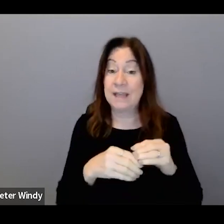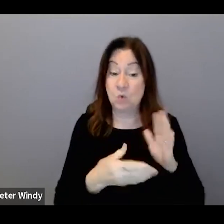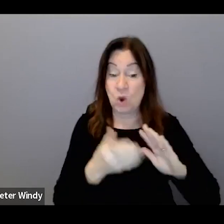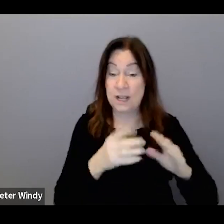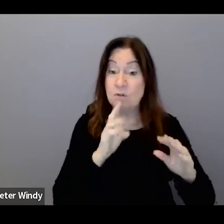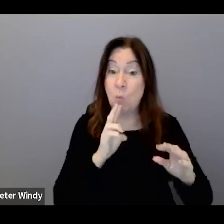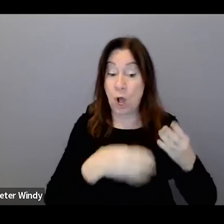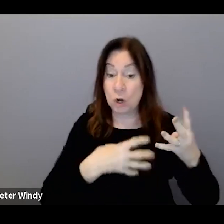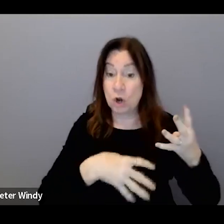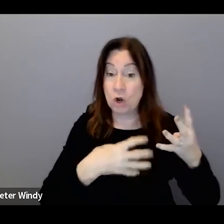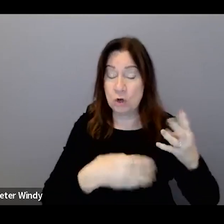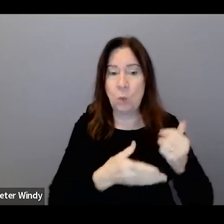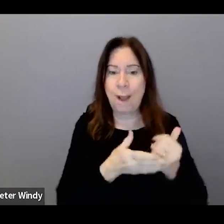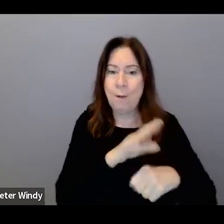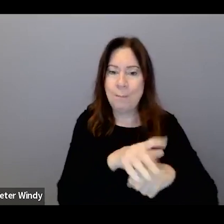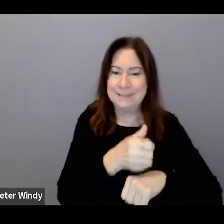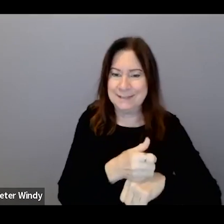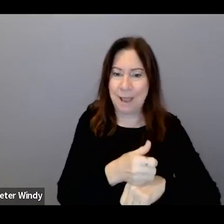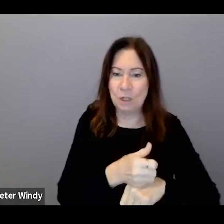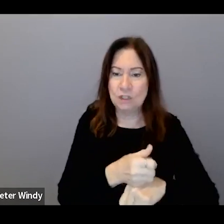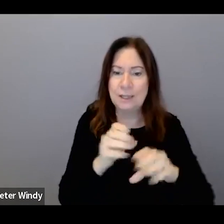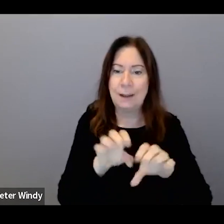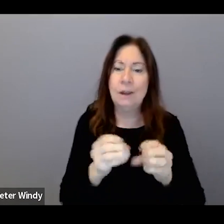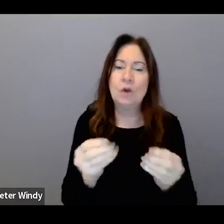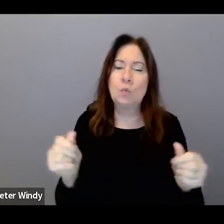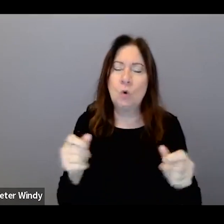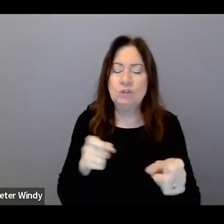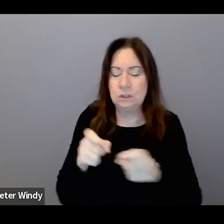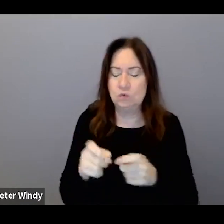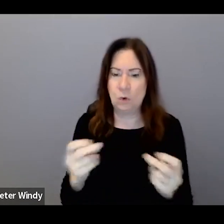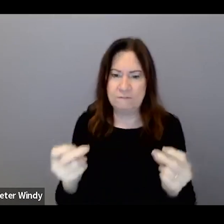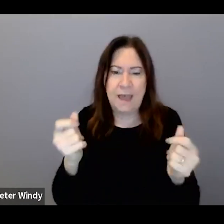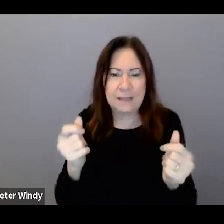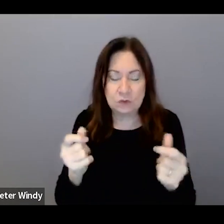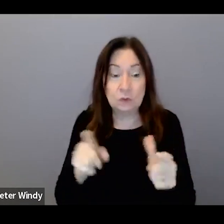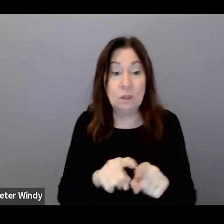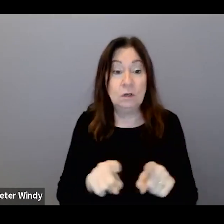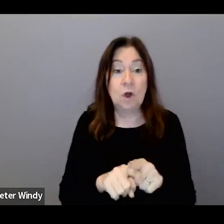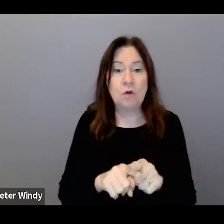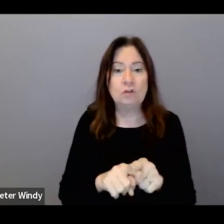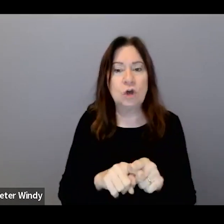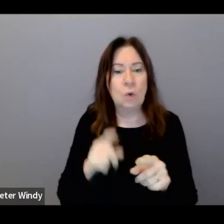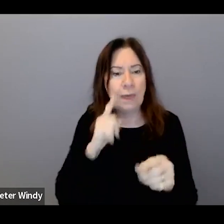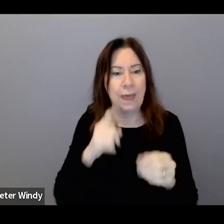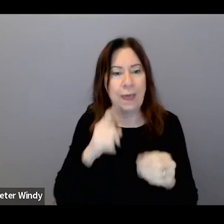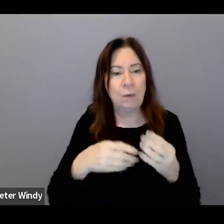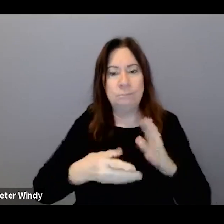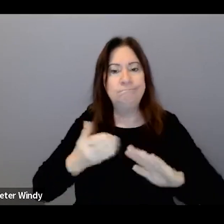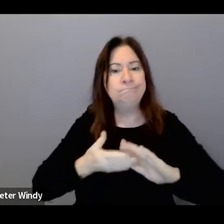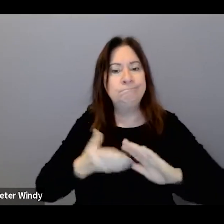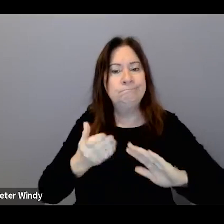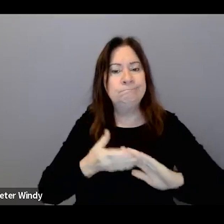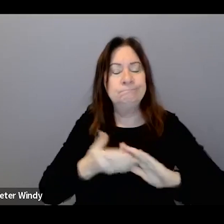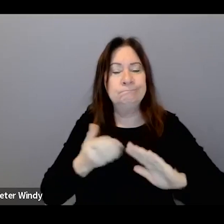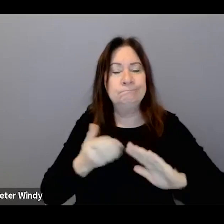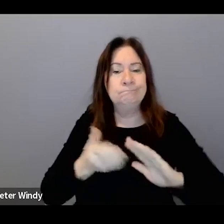customers will help reestablish that corrosion control quicker and help with the overall flushing of the distribution system so